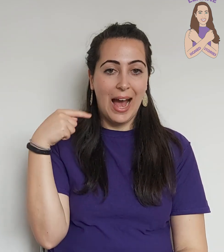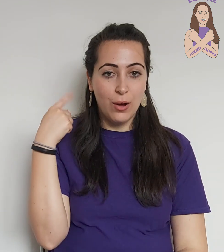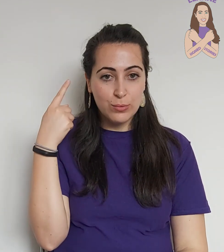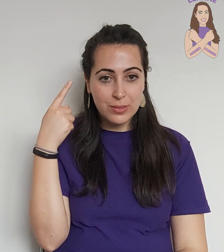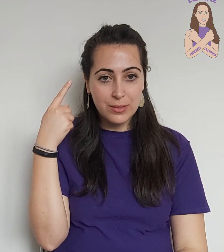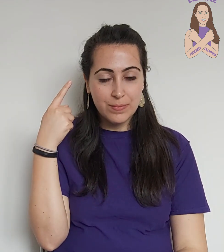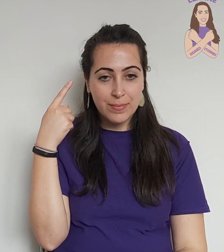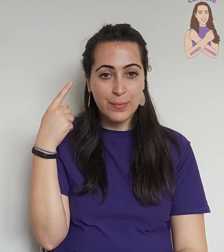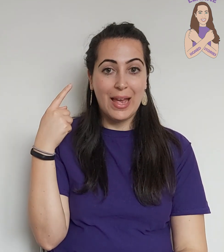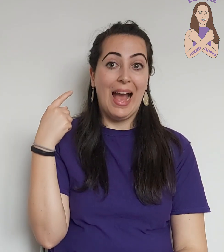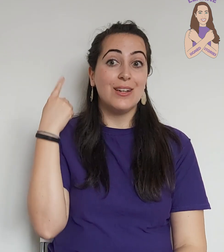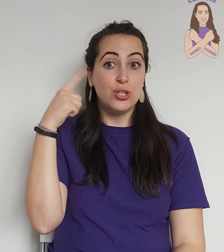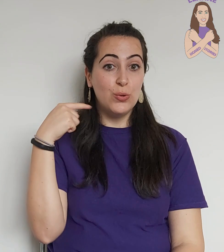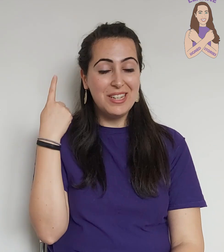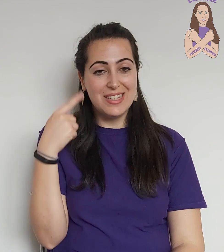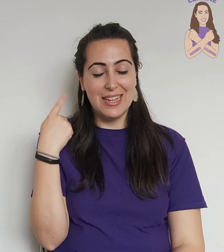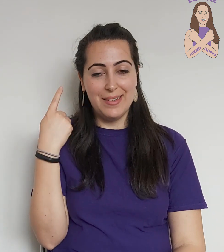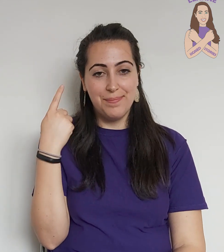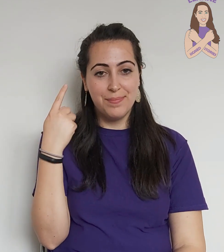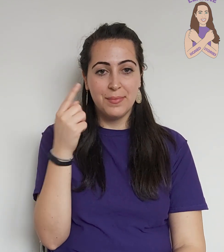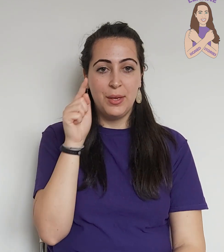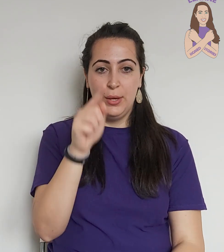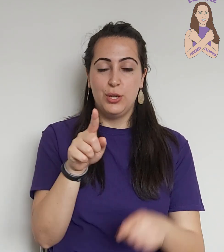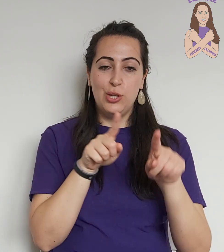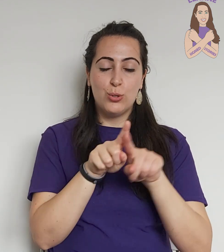sound, and noisy. You try.